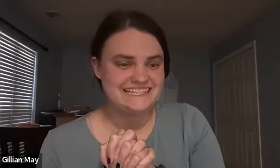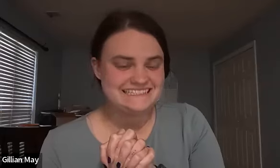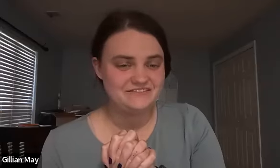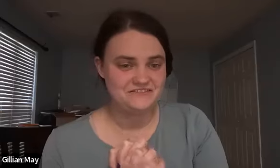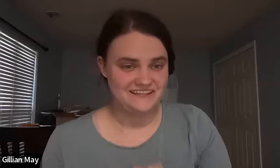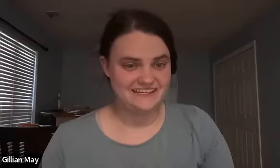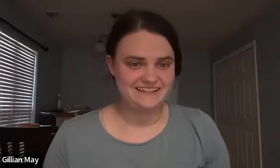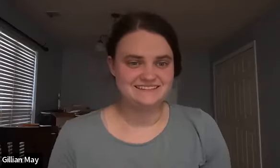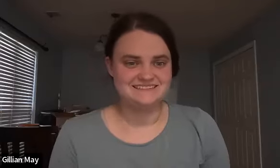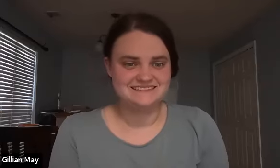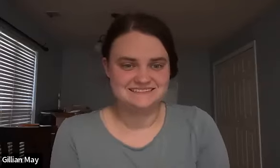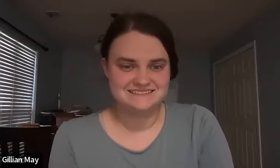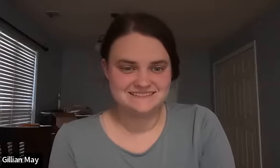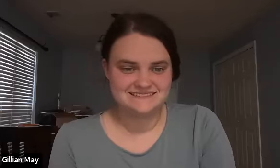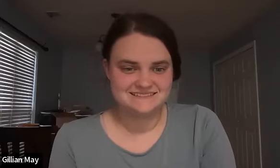Perfect. V.